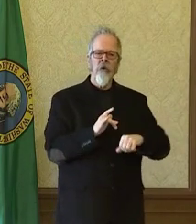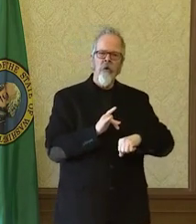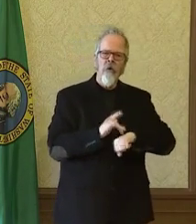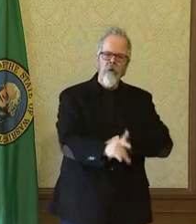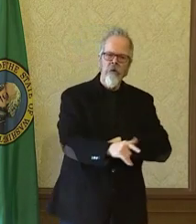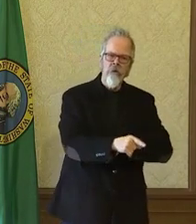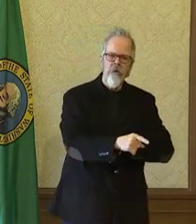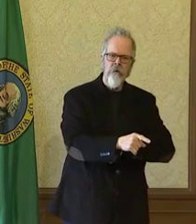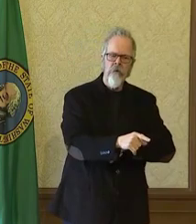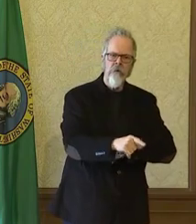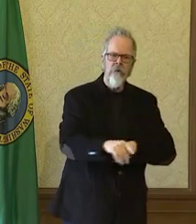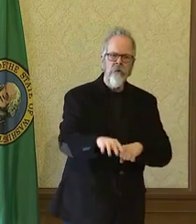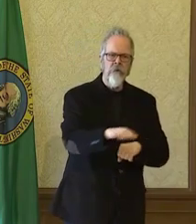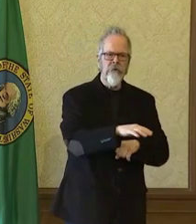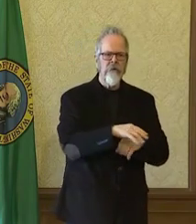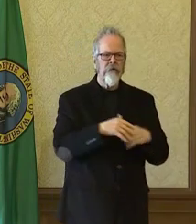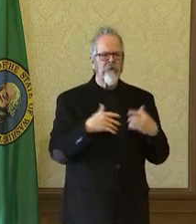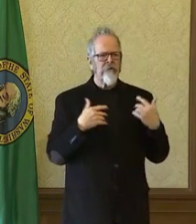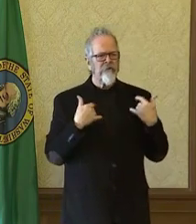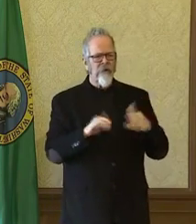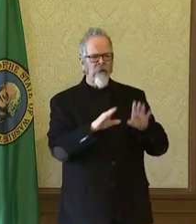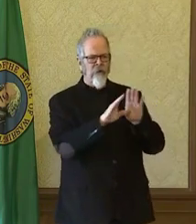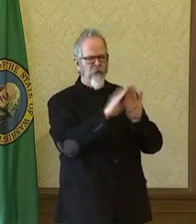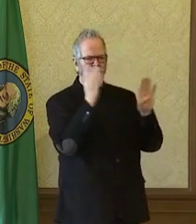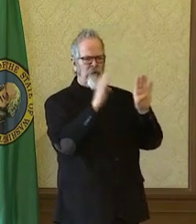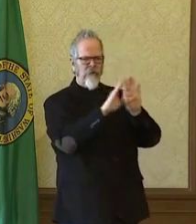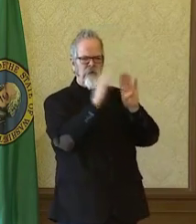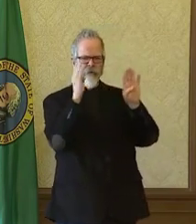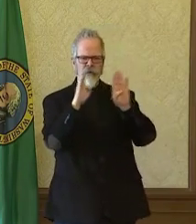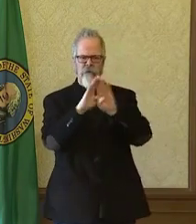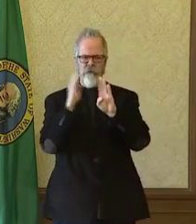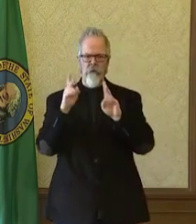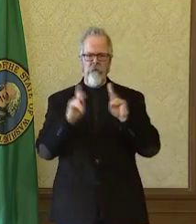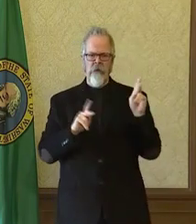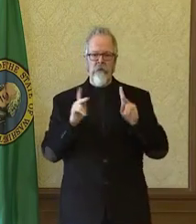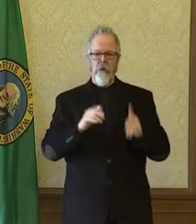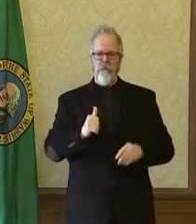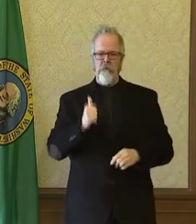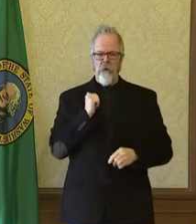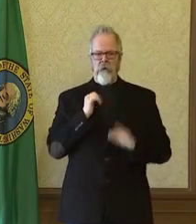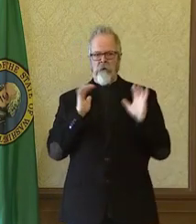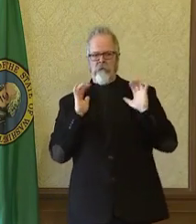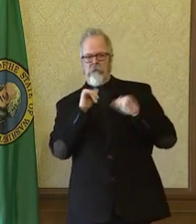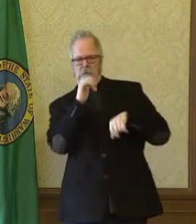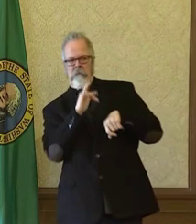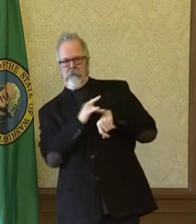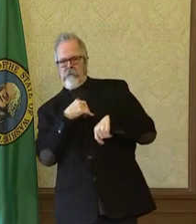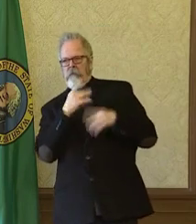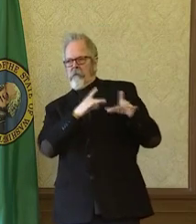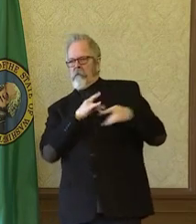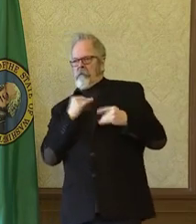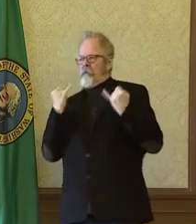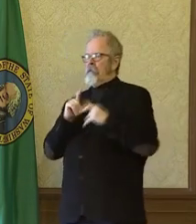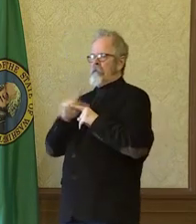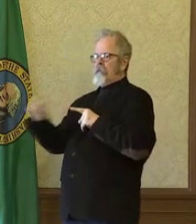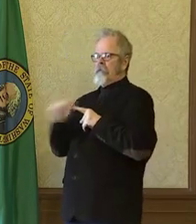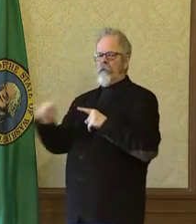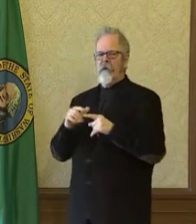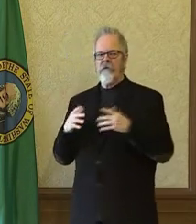closures, due to unfair racial stigmas and the prejudicial perceptions that Asian businesses might be unclean or